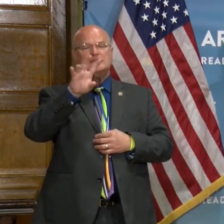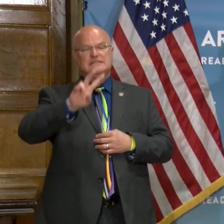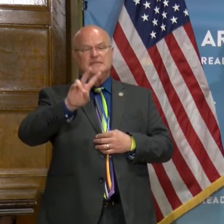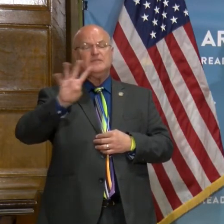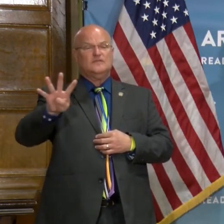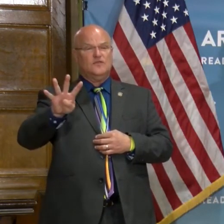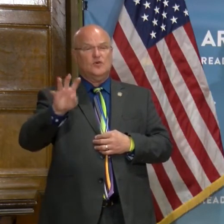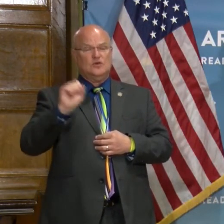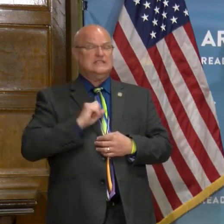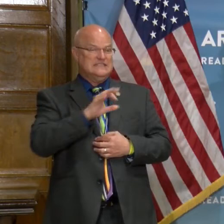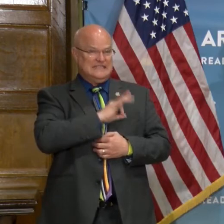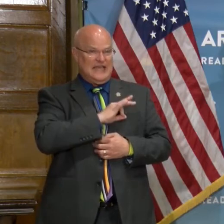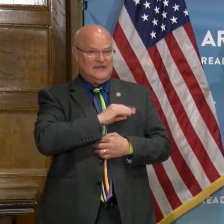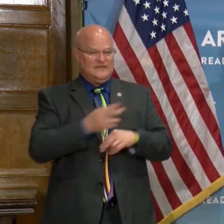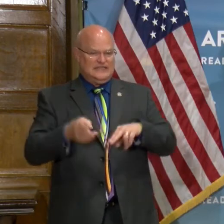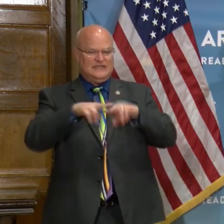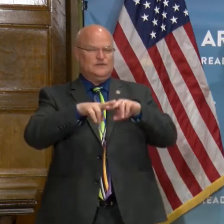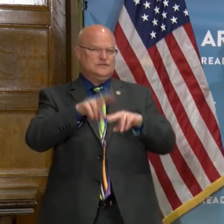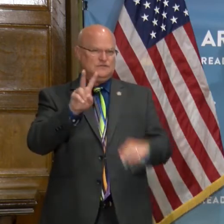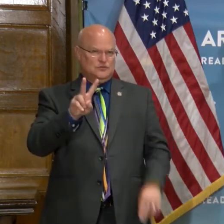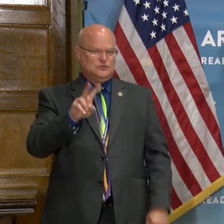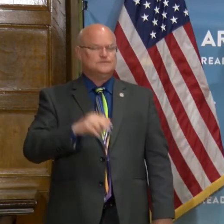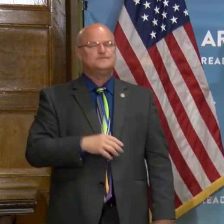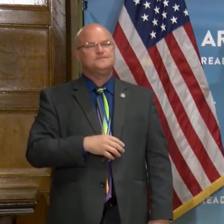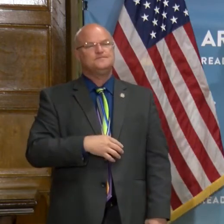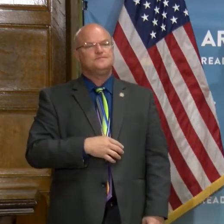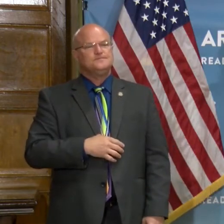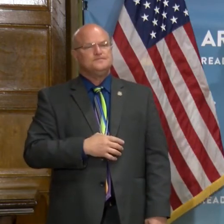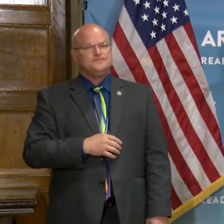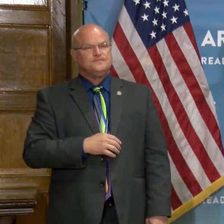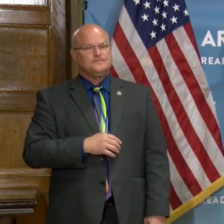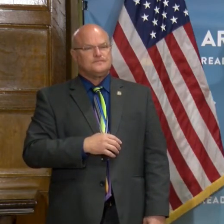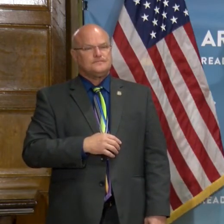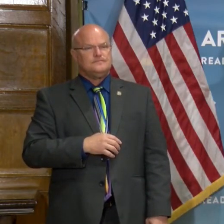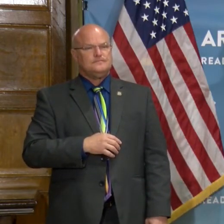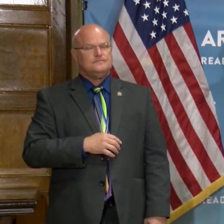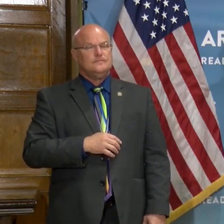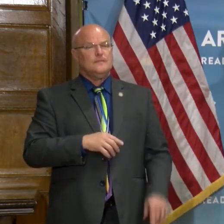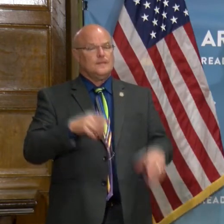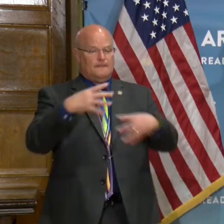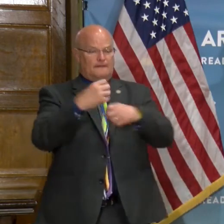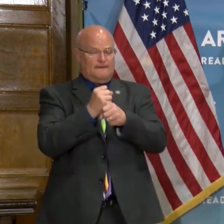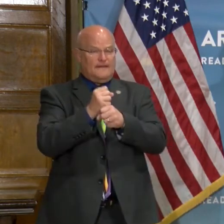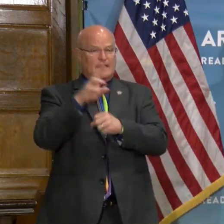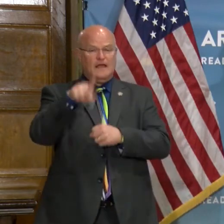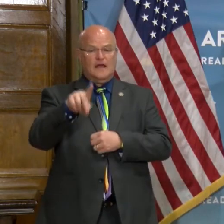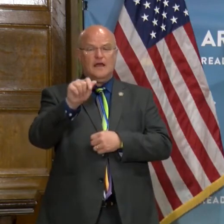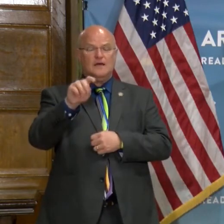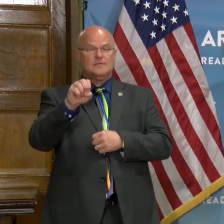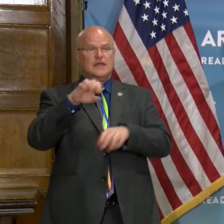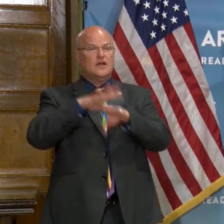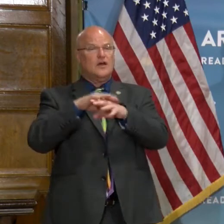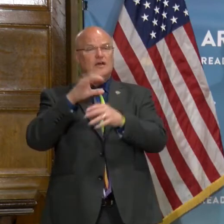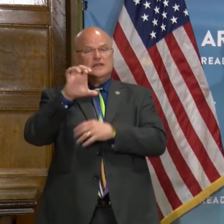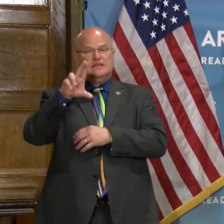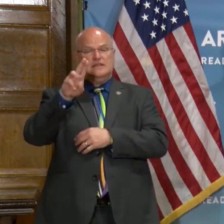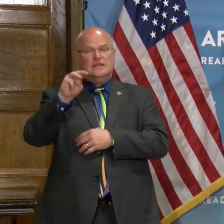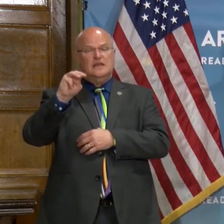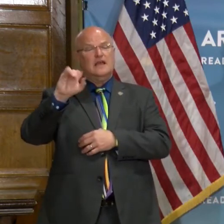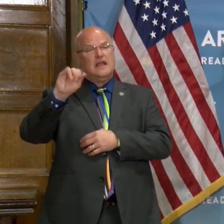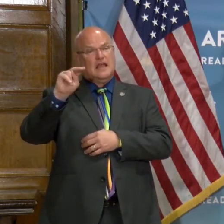174 staff. That's an increase of 2 since yesterday. As a brief update on the Accumbens